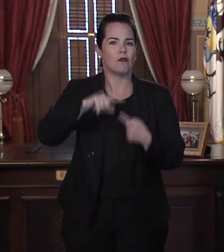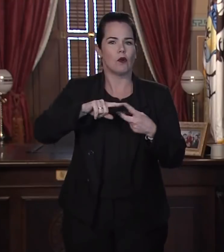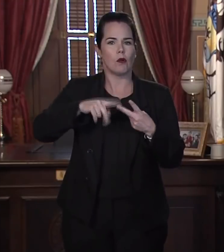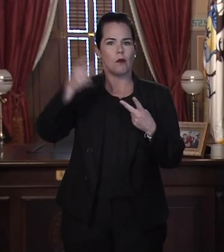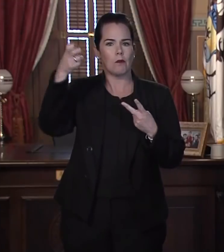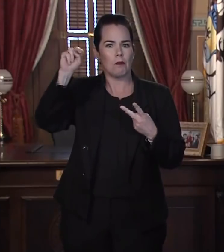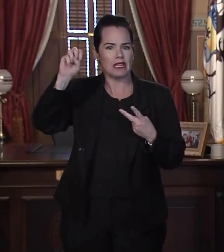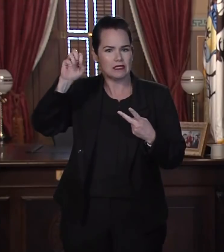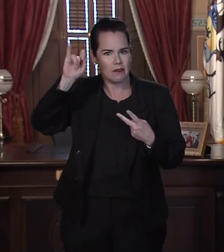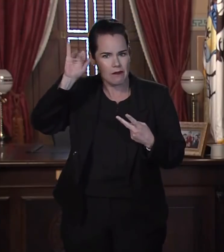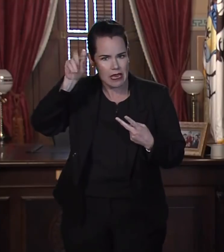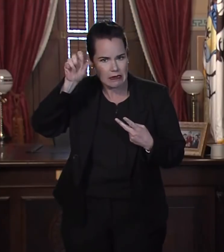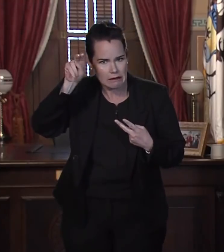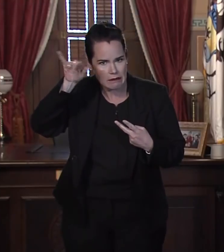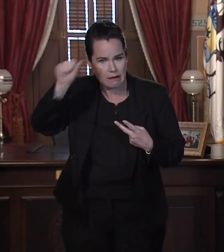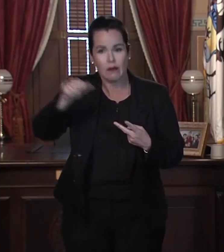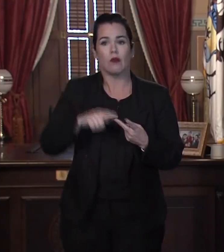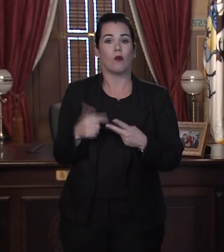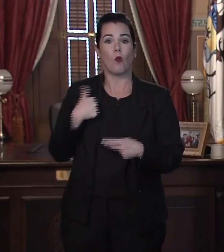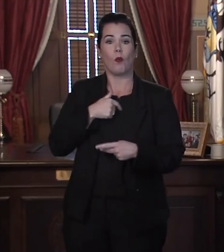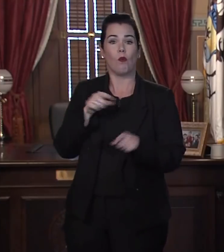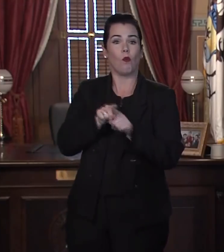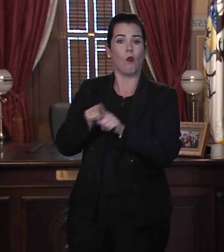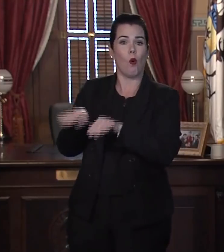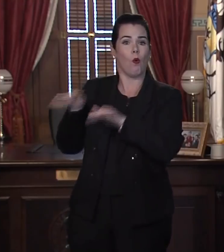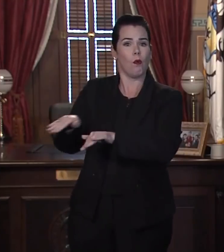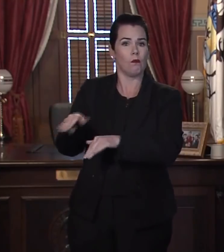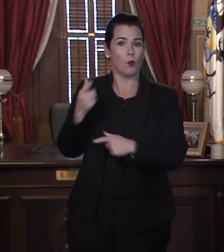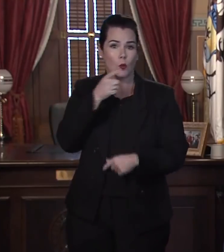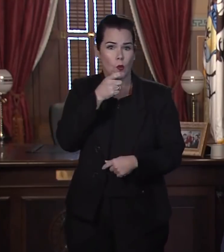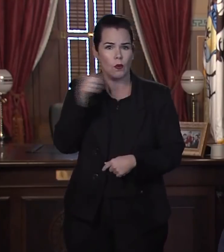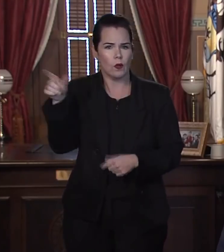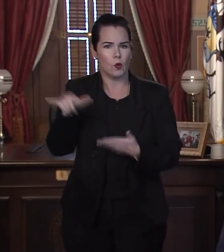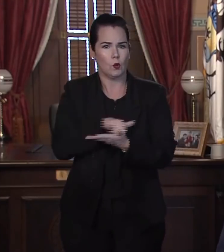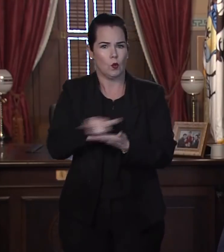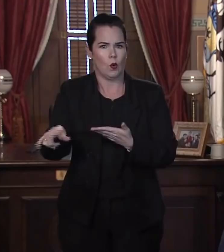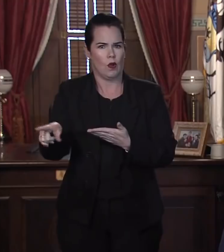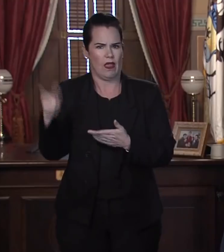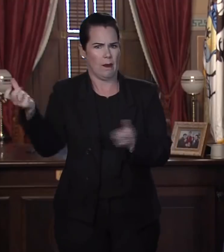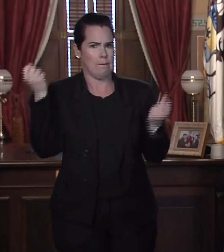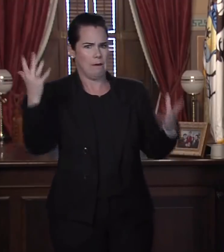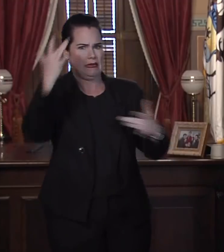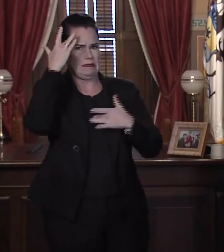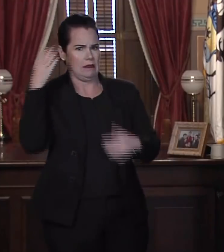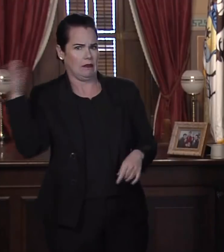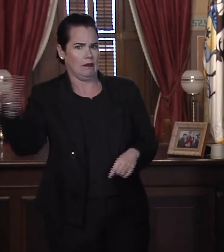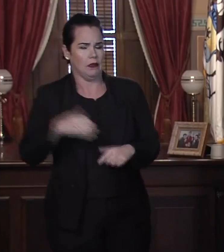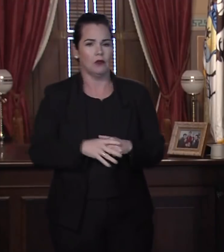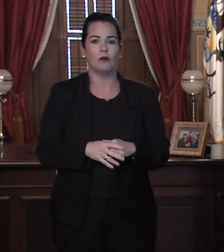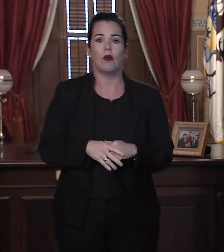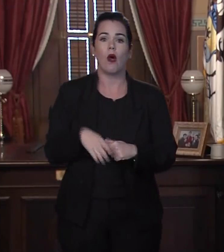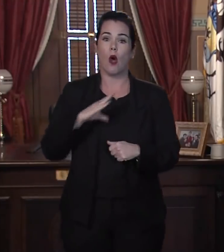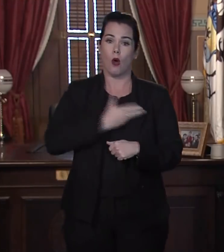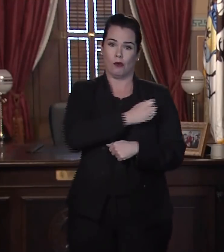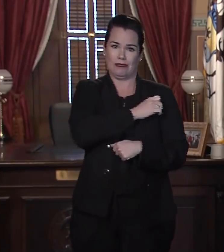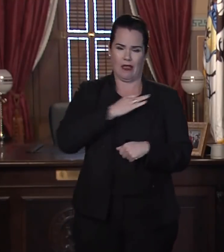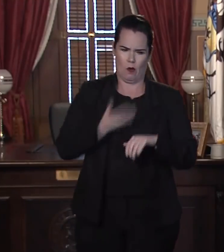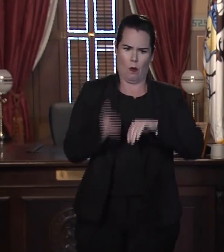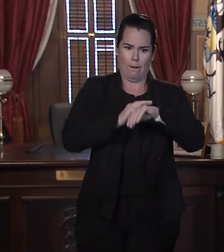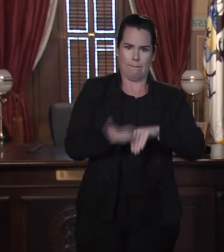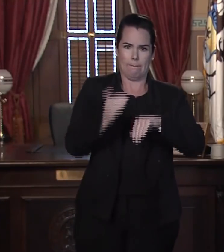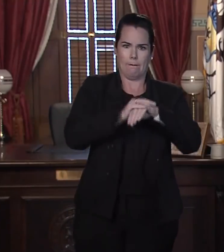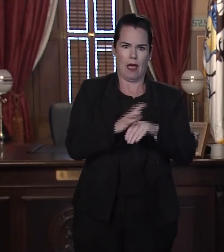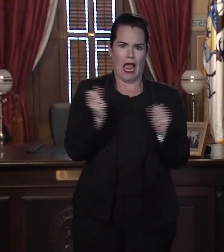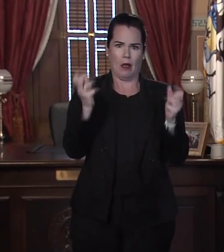and larger than states like New York, who've also been hardest hit. We've greatly expanded the number of staff and the resources we